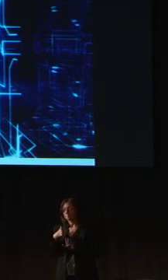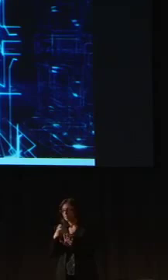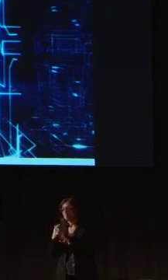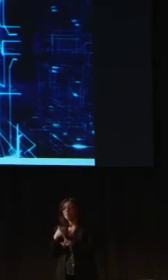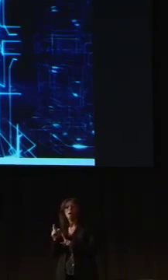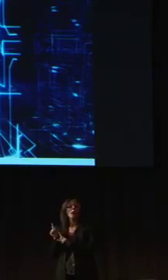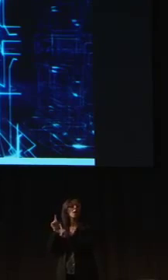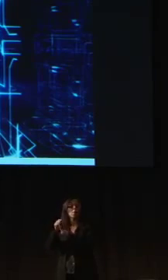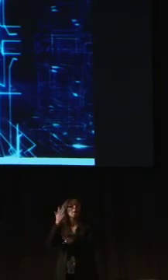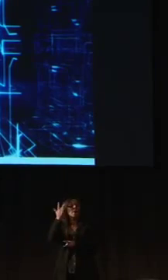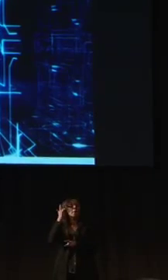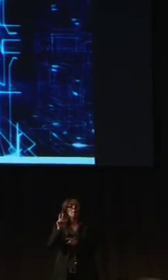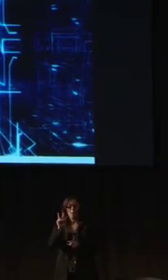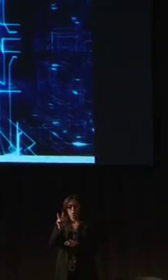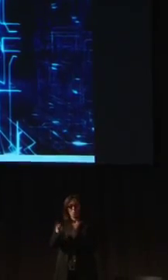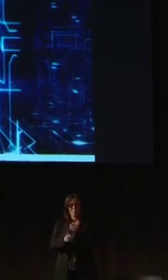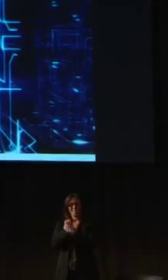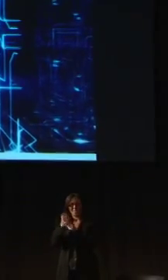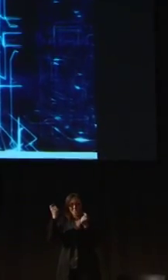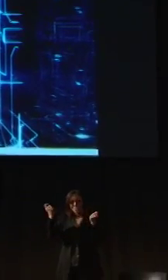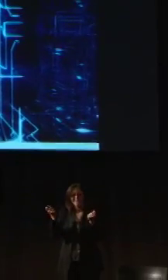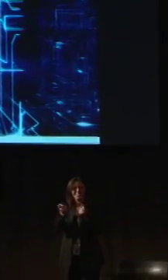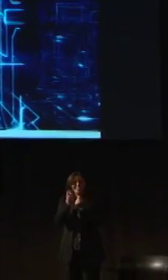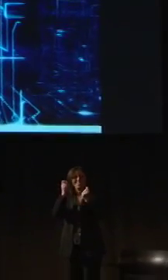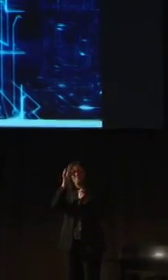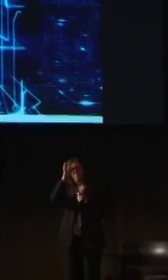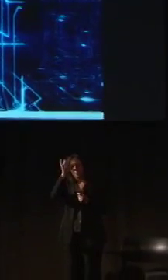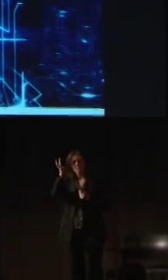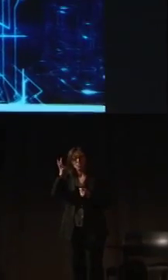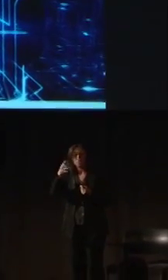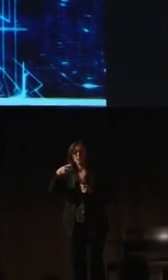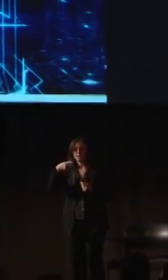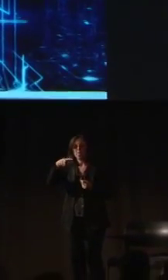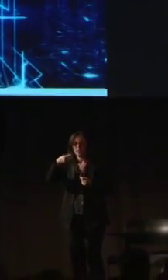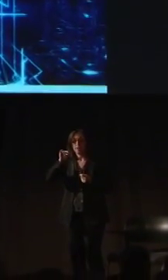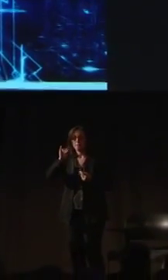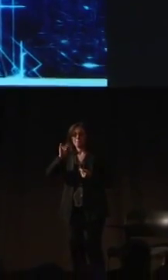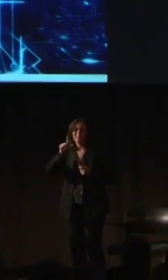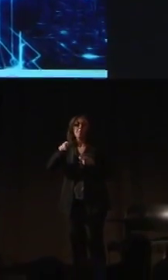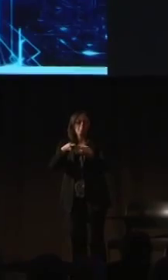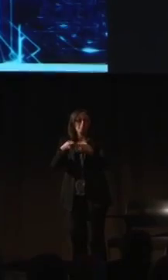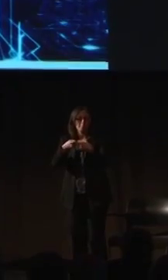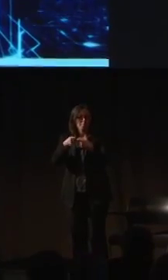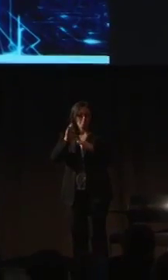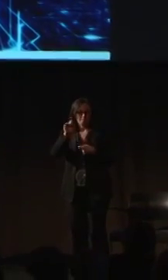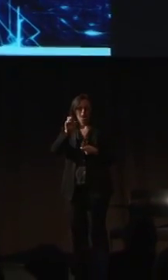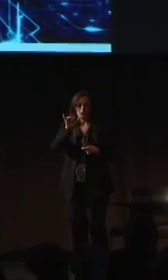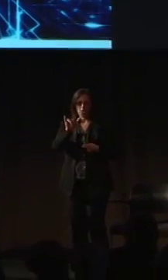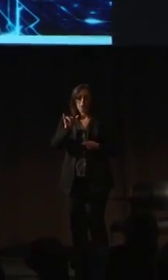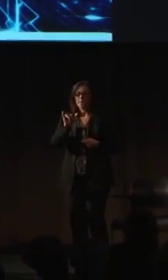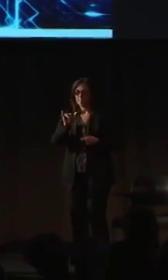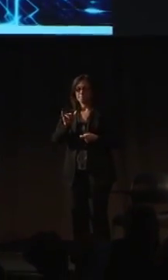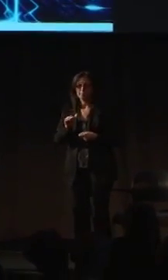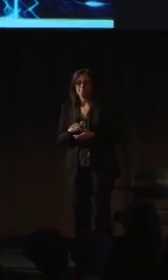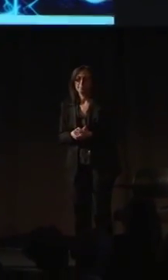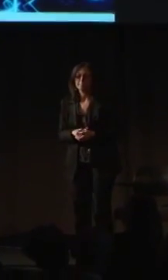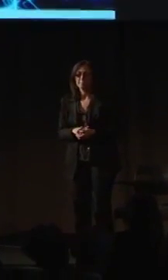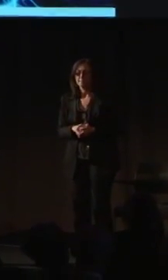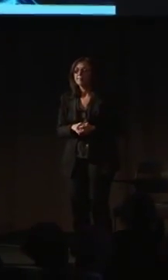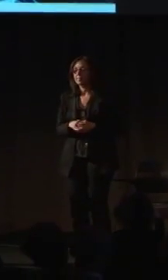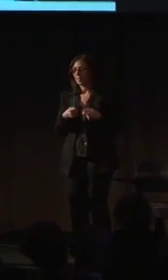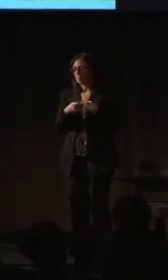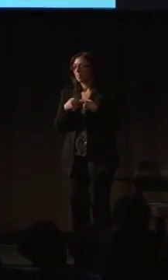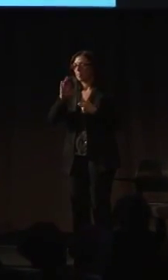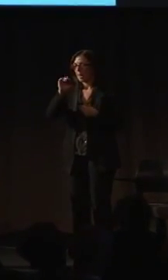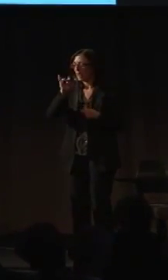the bicentennial of the invention of the pila, the battery, from Alessandro Volta, from